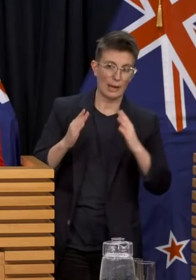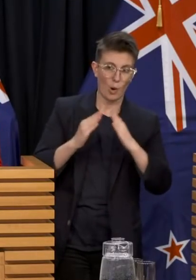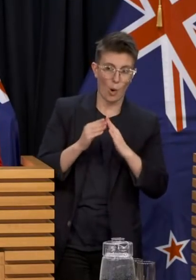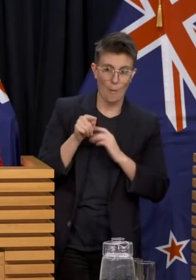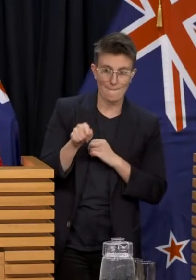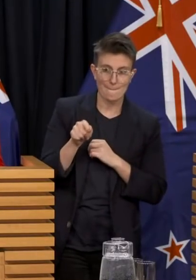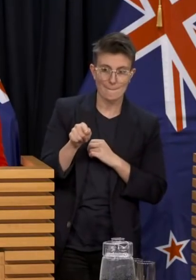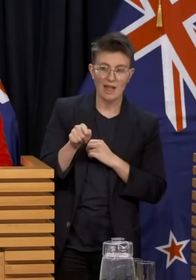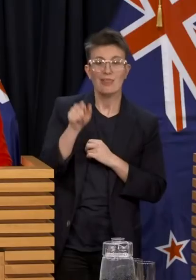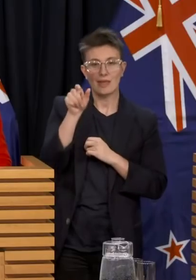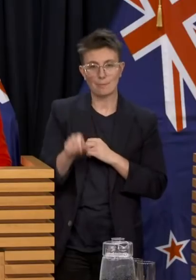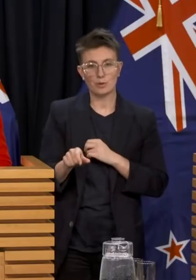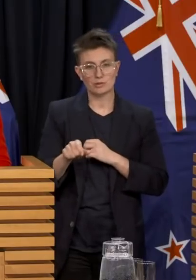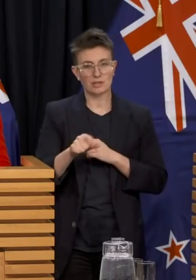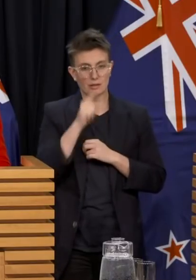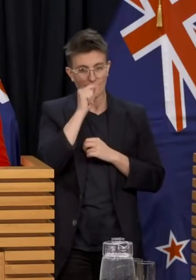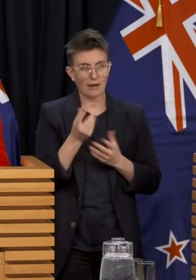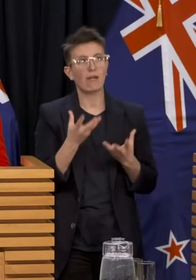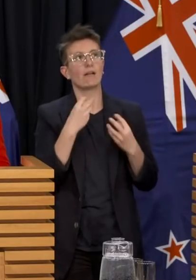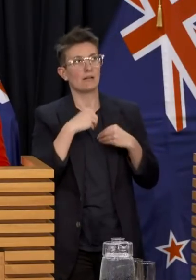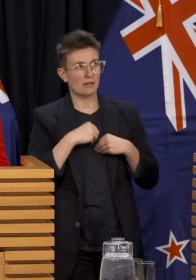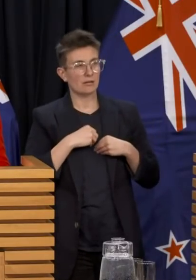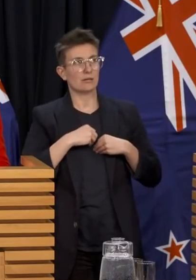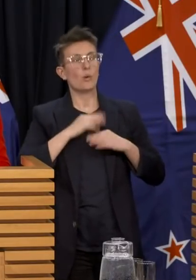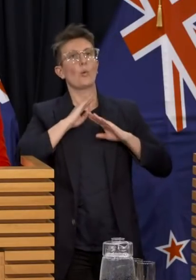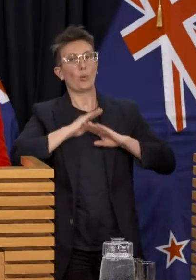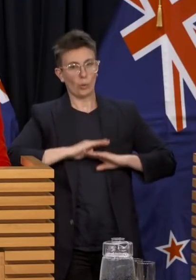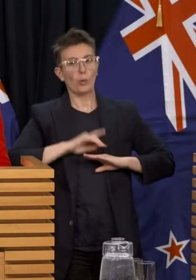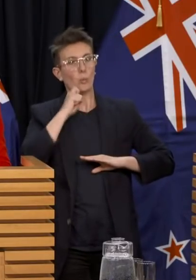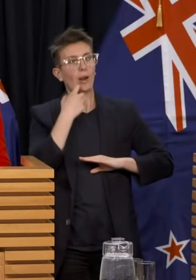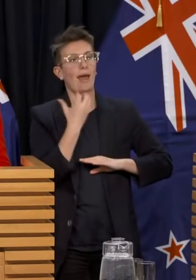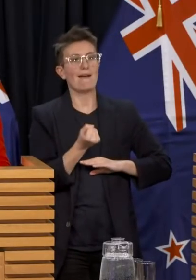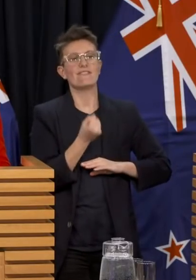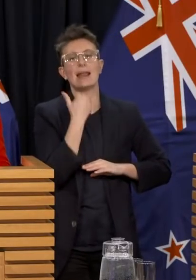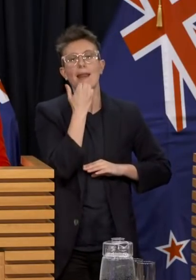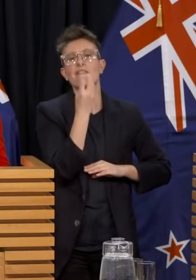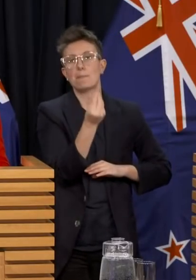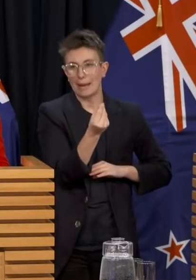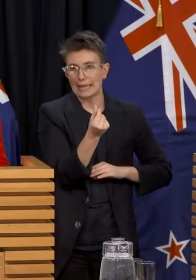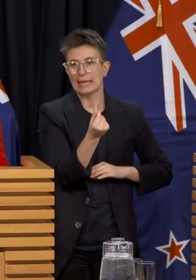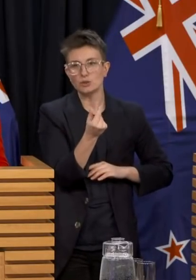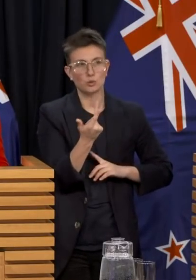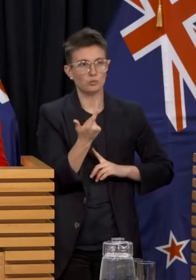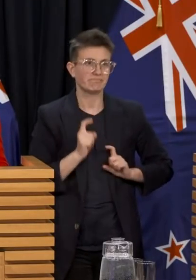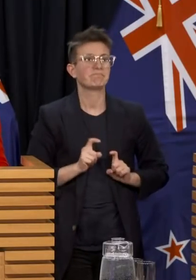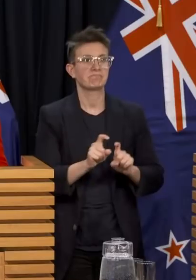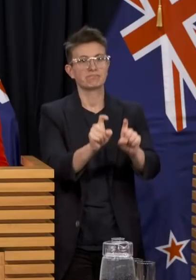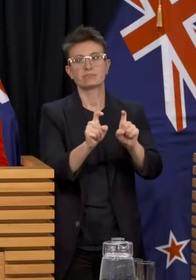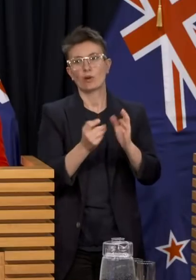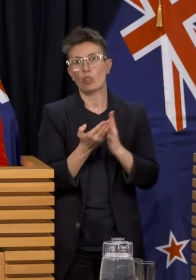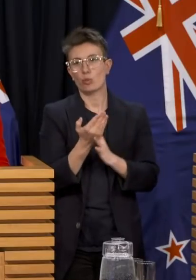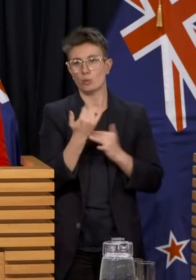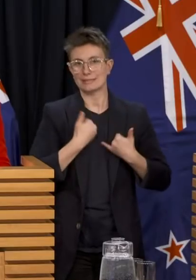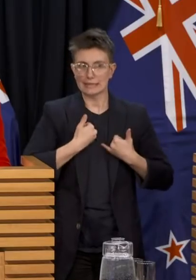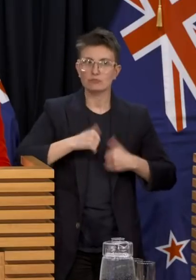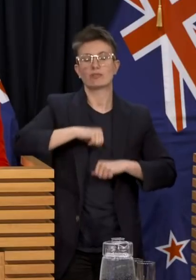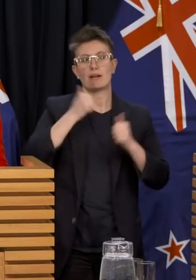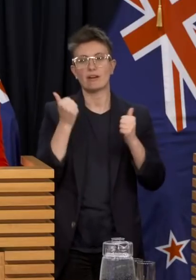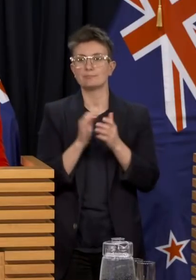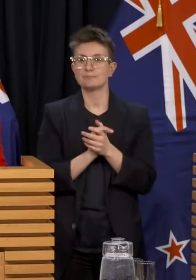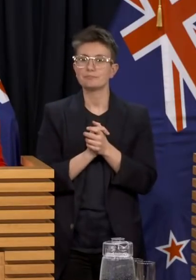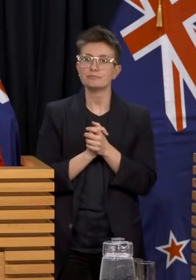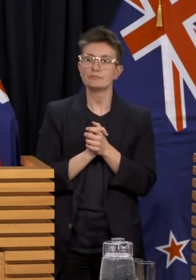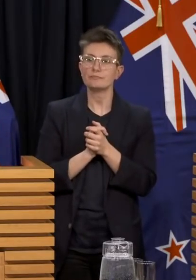have financial support if they are staying home for those reasons. Basically, everyone should stay home if they're unwell. Would COVID leave